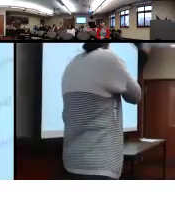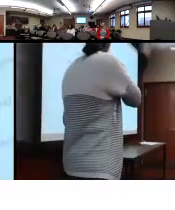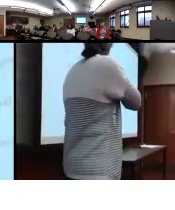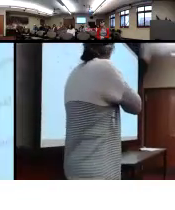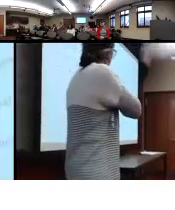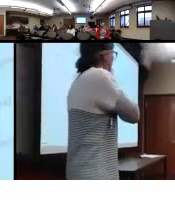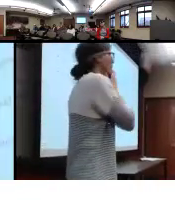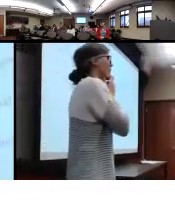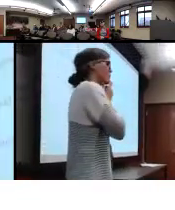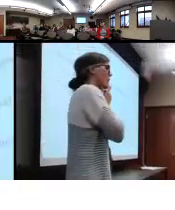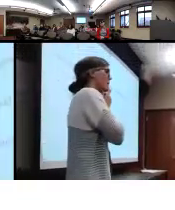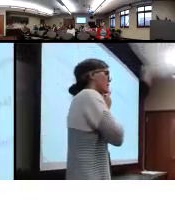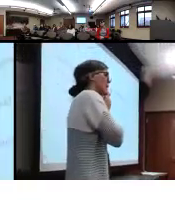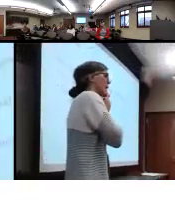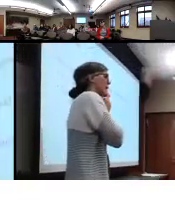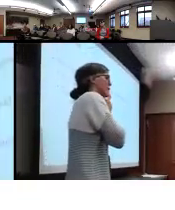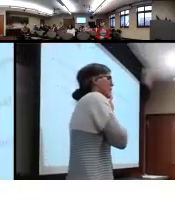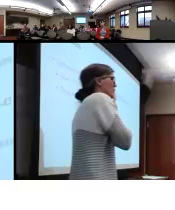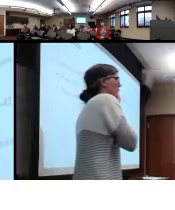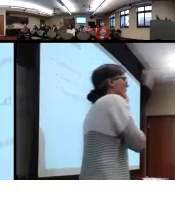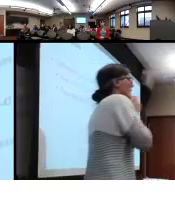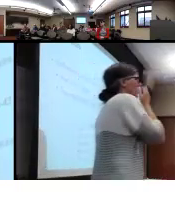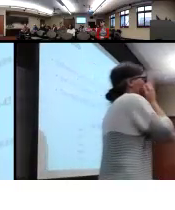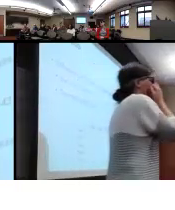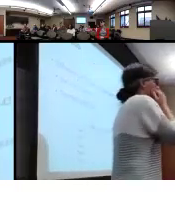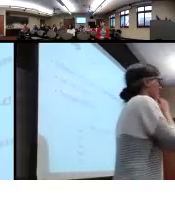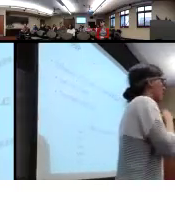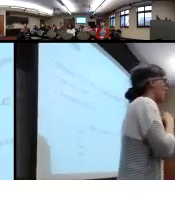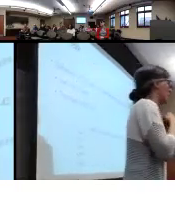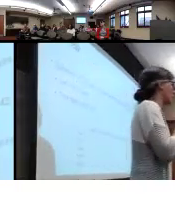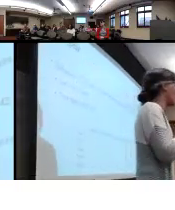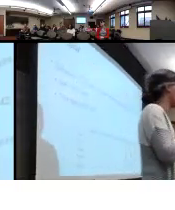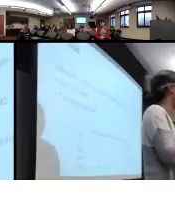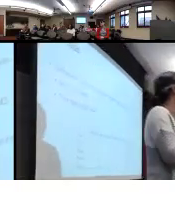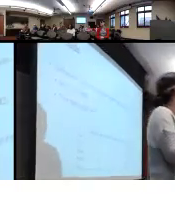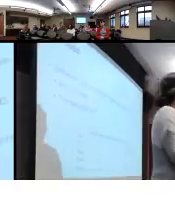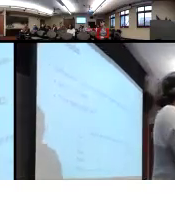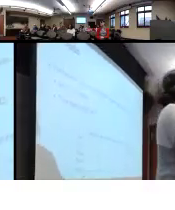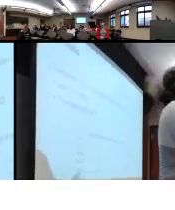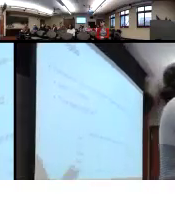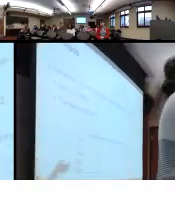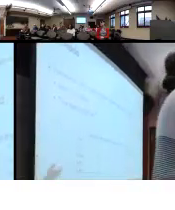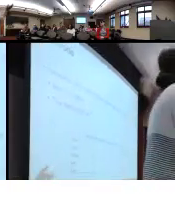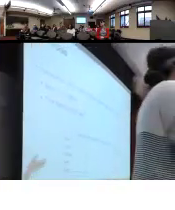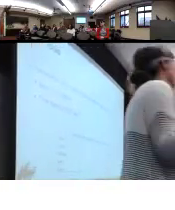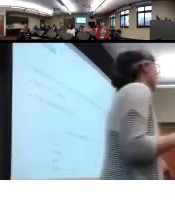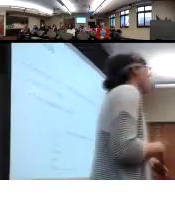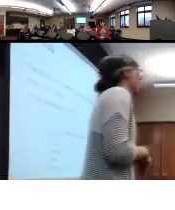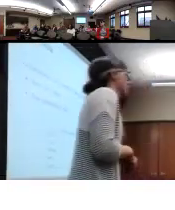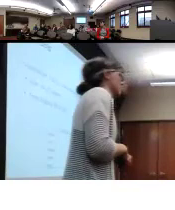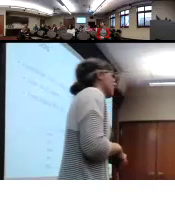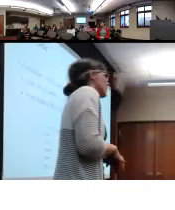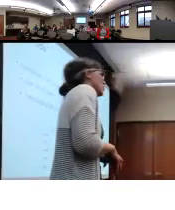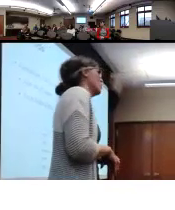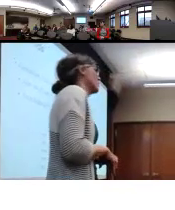Several of them immigrated from elsewhere, and as far as we can tell, weren't sent to any school because the parents knew they were deaf and